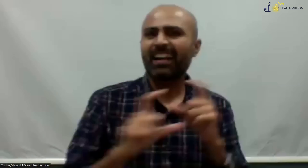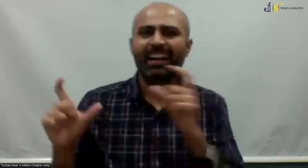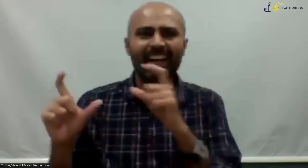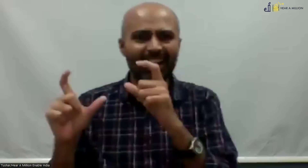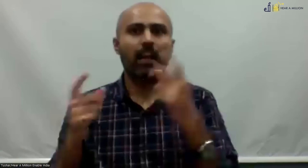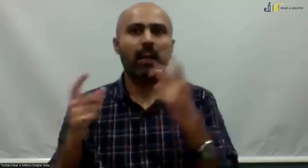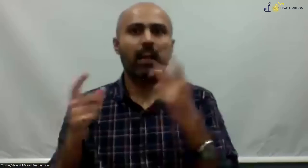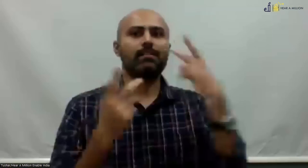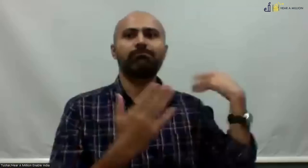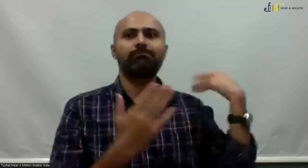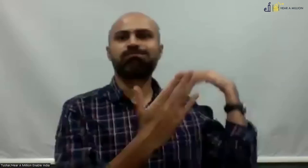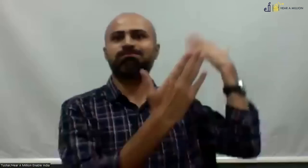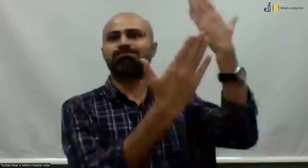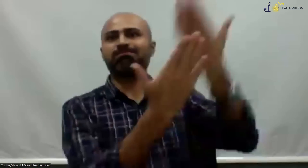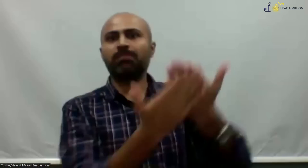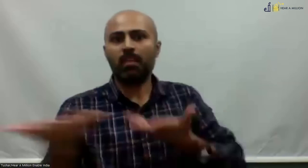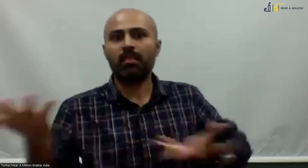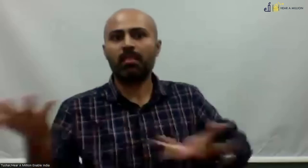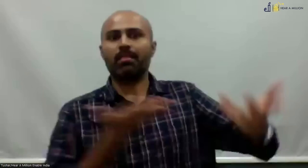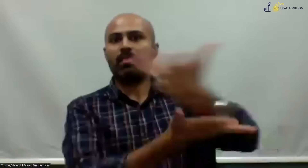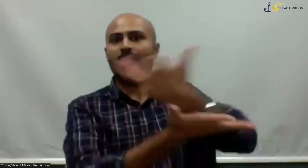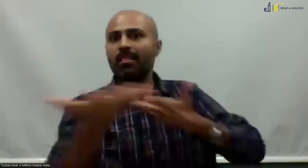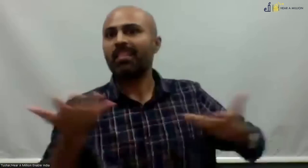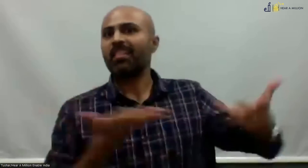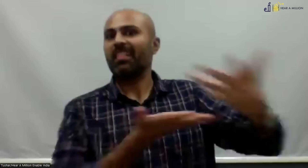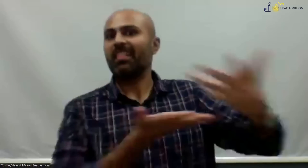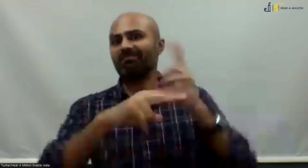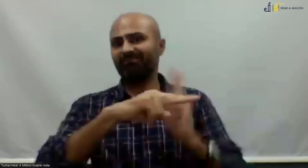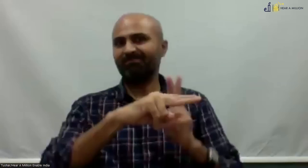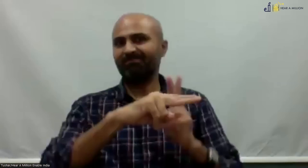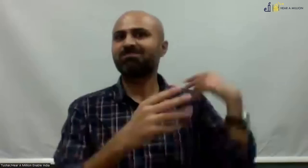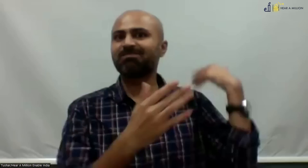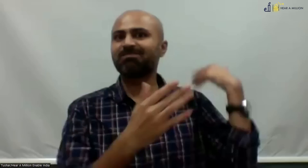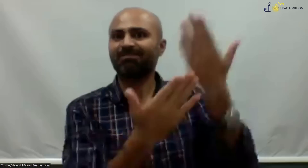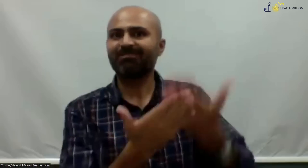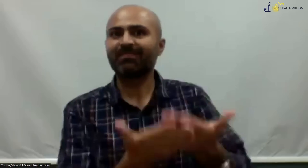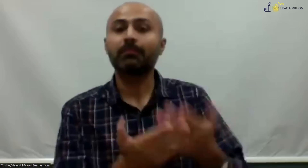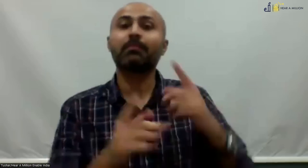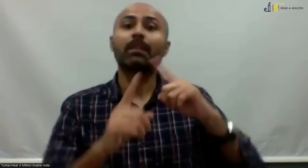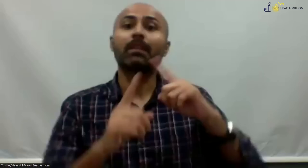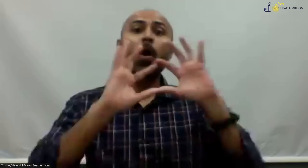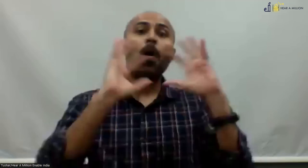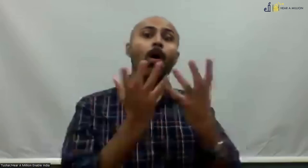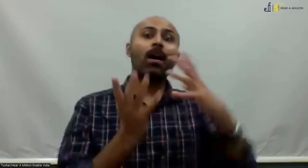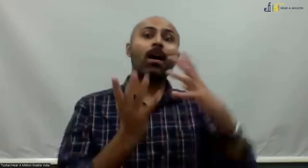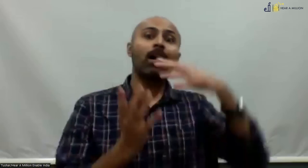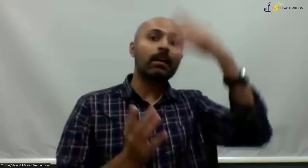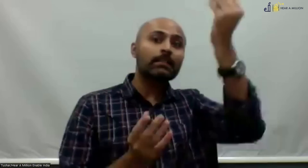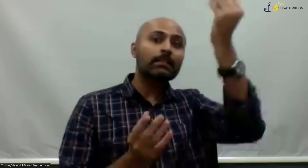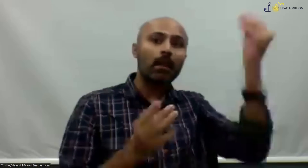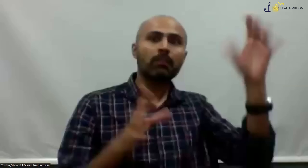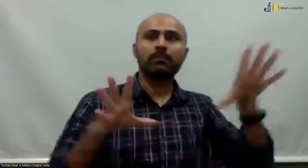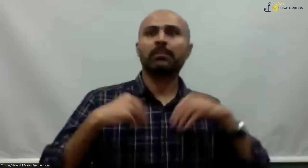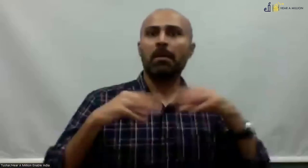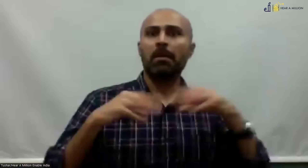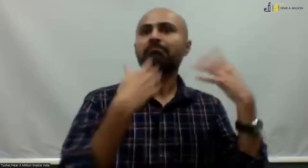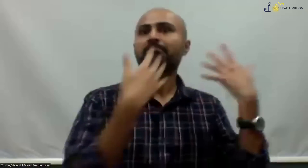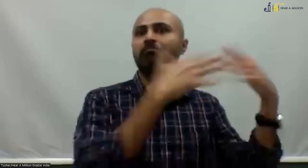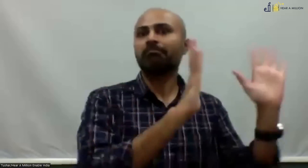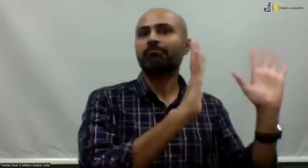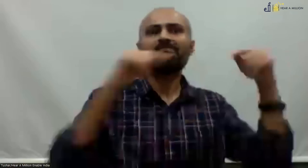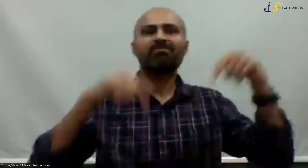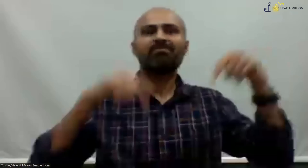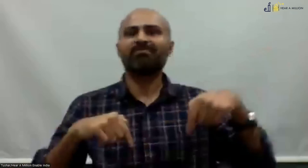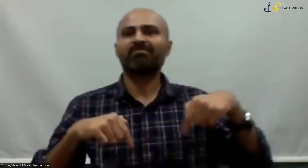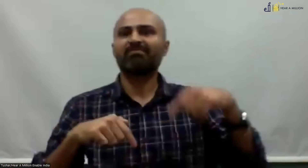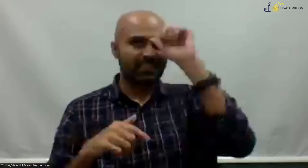accept and give licenses to deaf people, others don't. So this has been an ongoing issue. There have been a